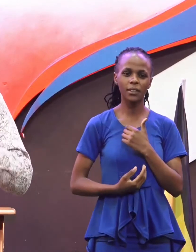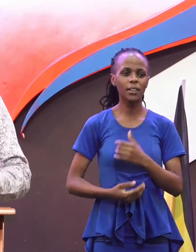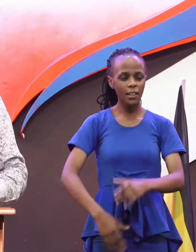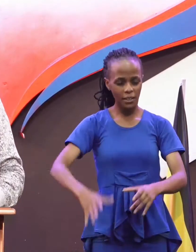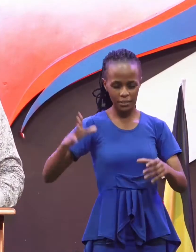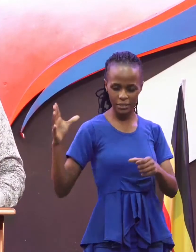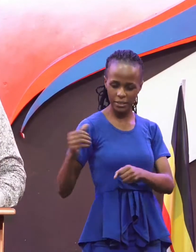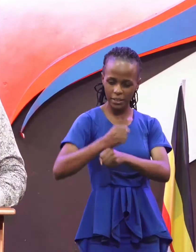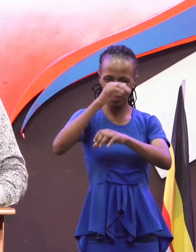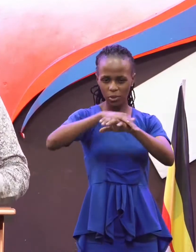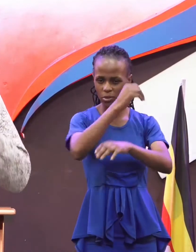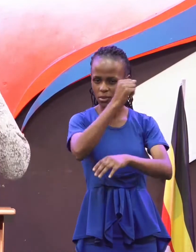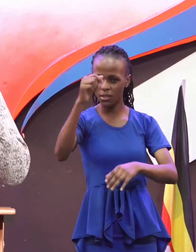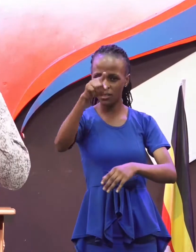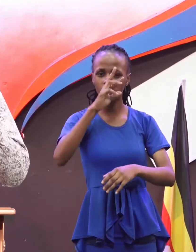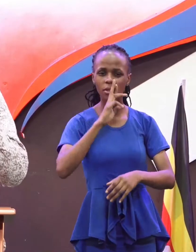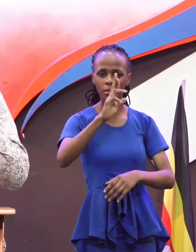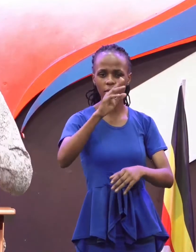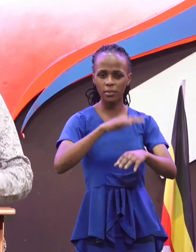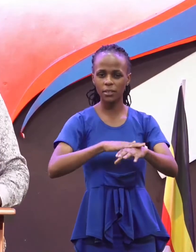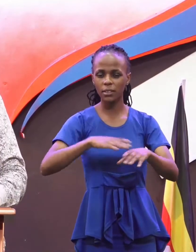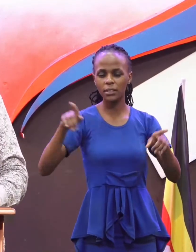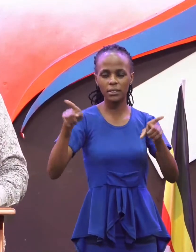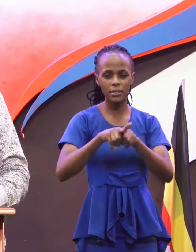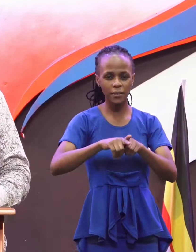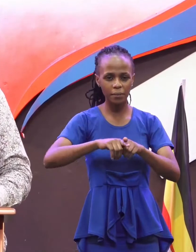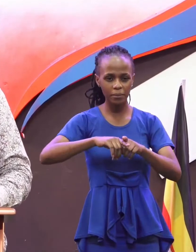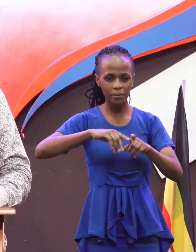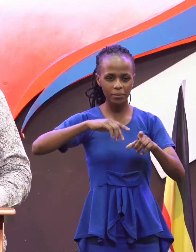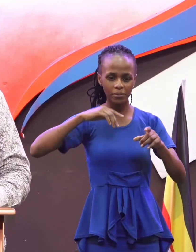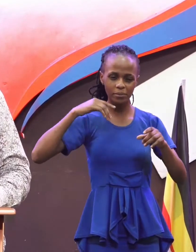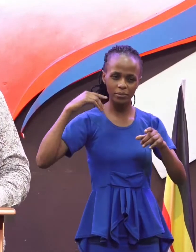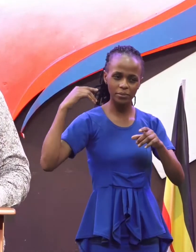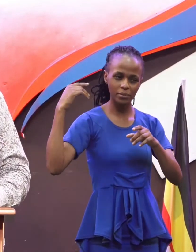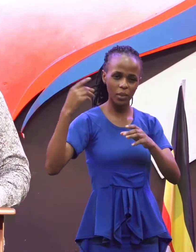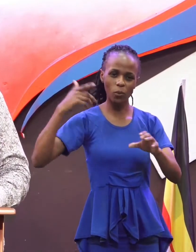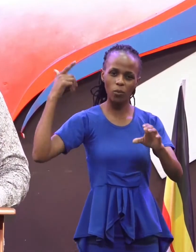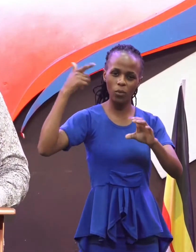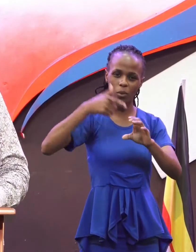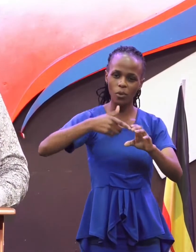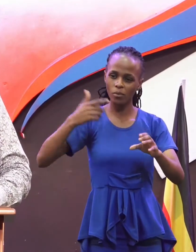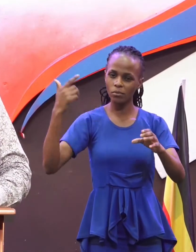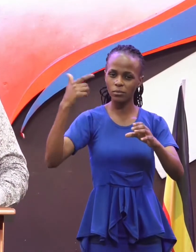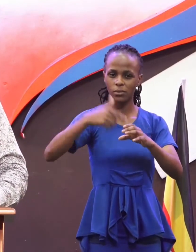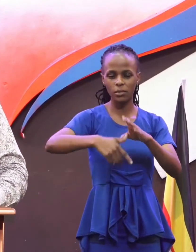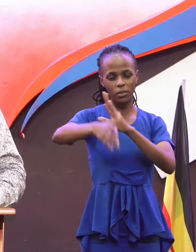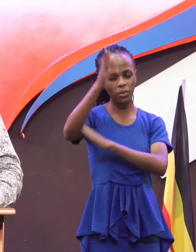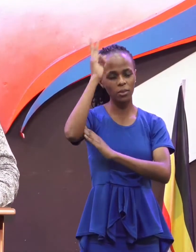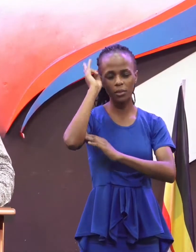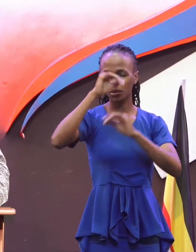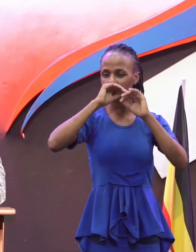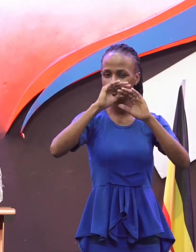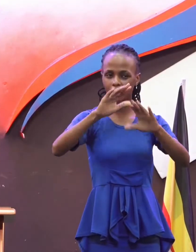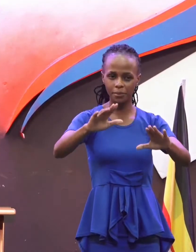Hold from the side on which you are and really water it. The Lord